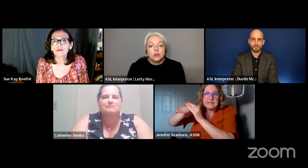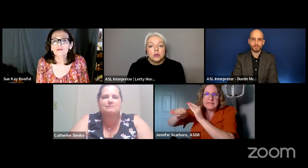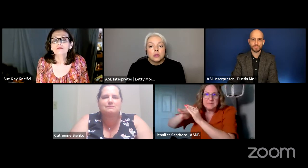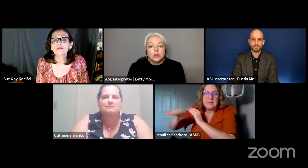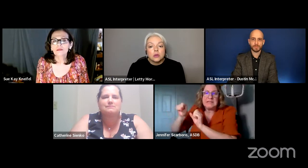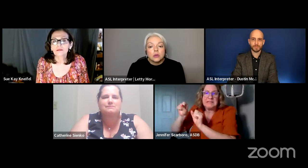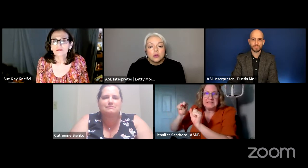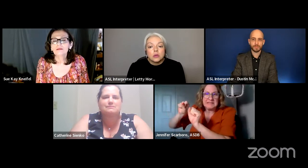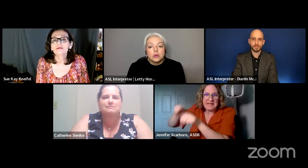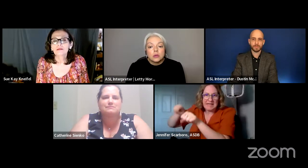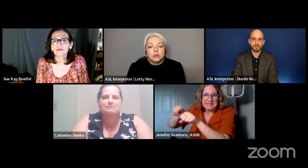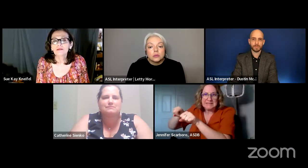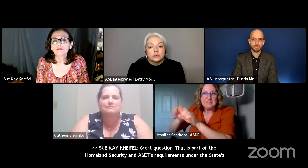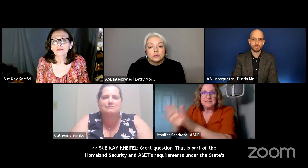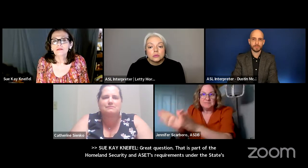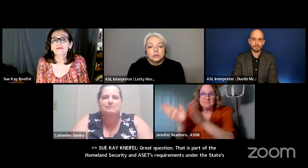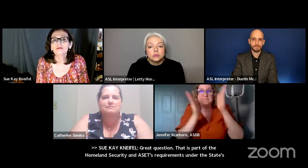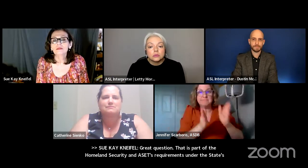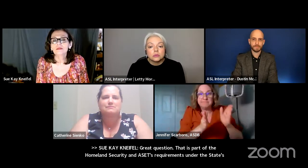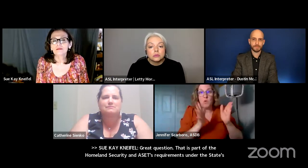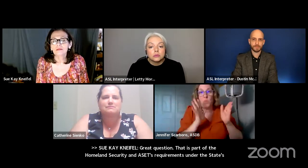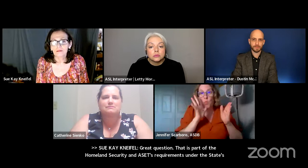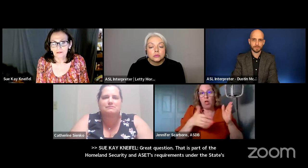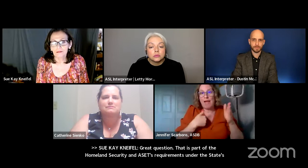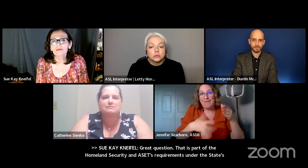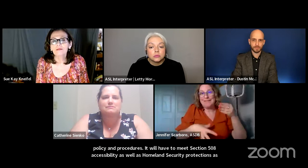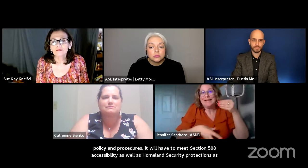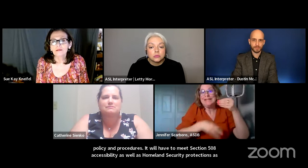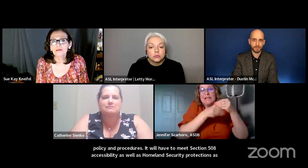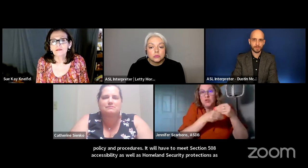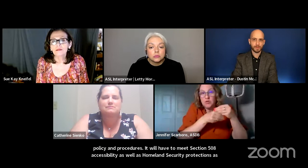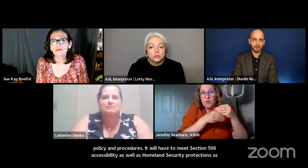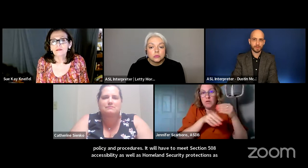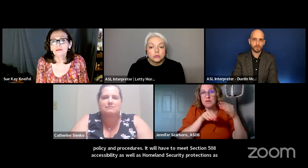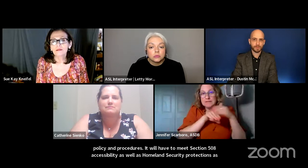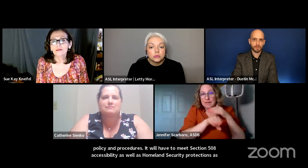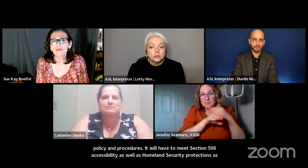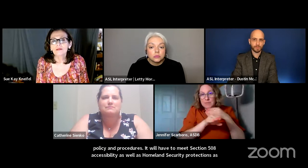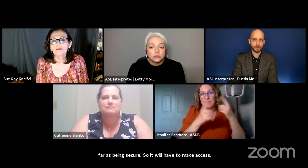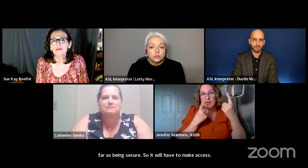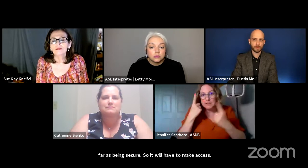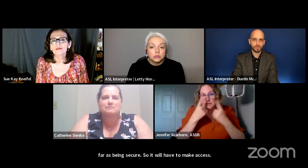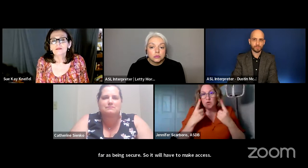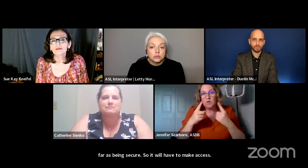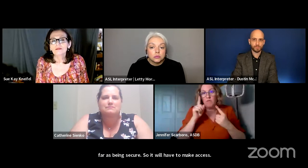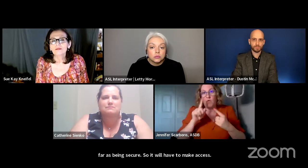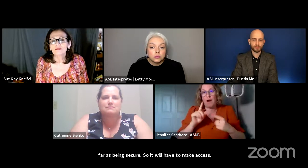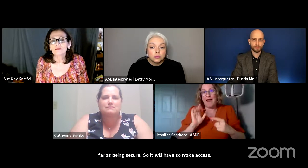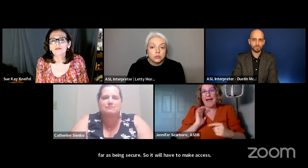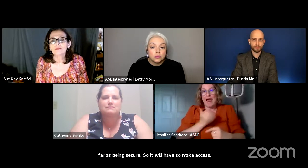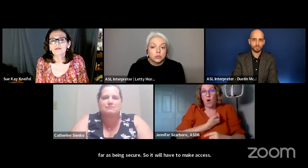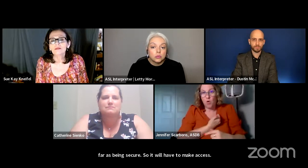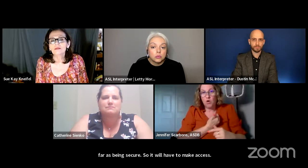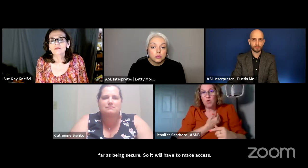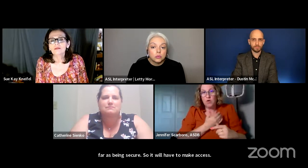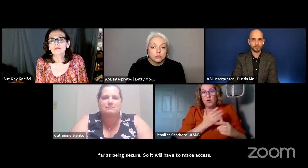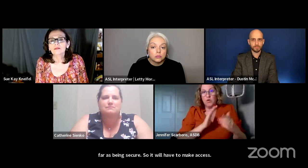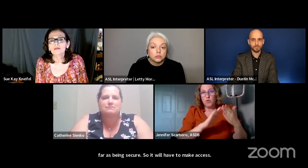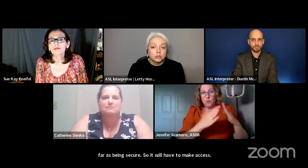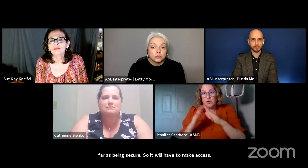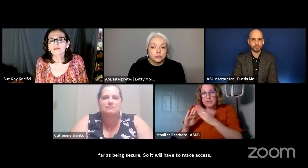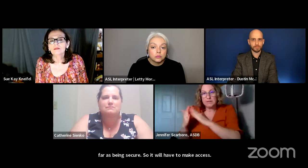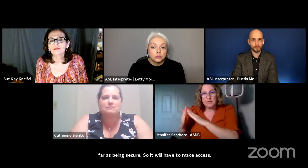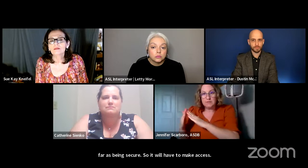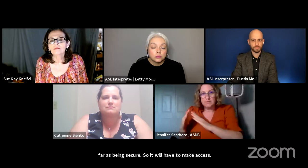Right. So that's the governmental rules as far as accessibility. And then where there be, are we